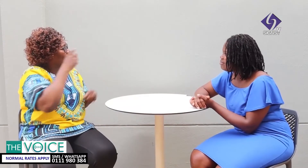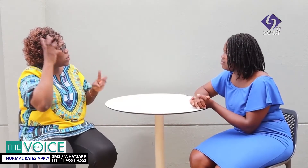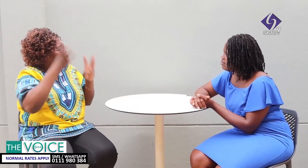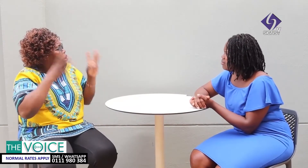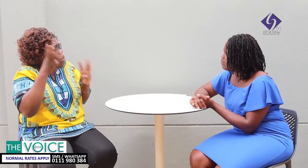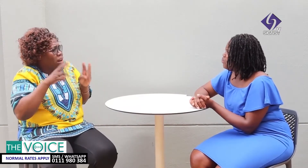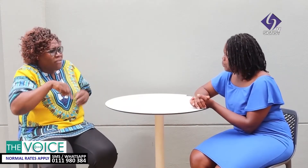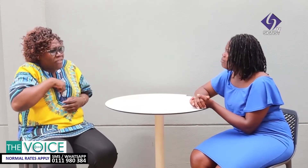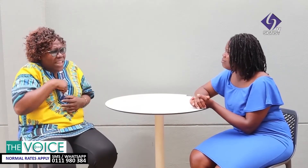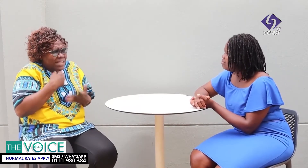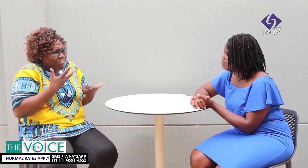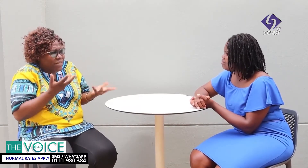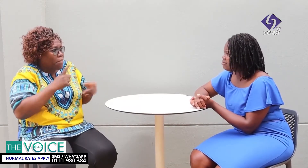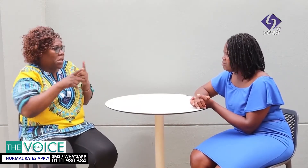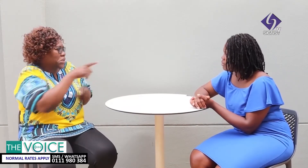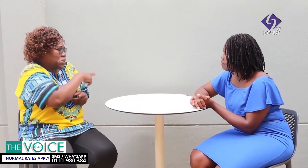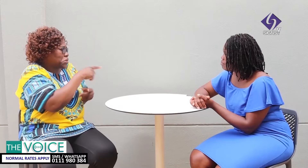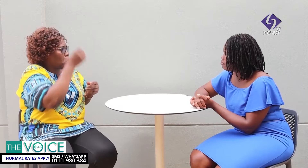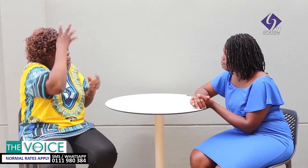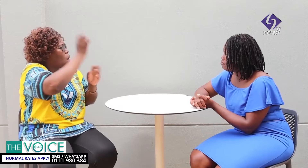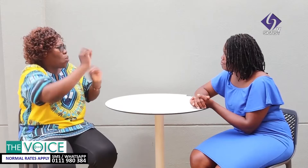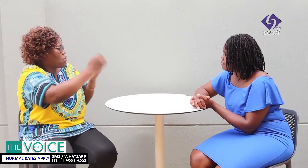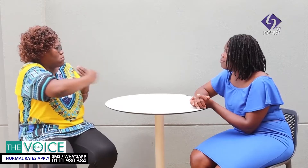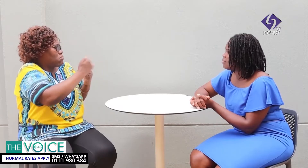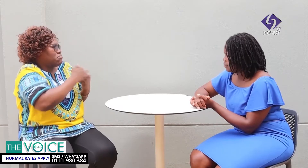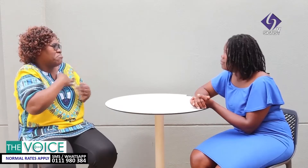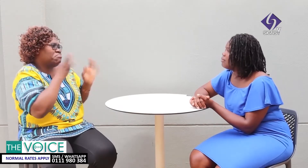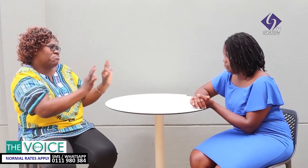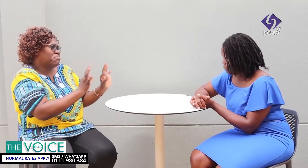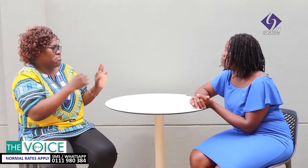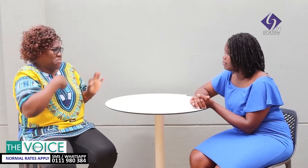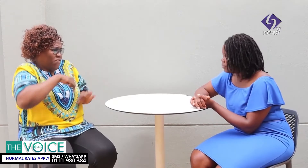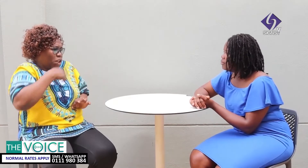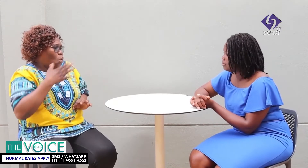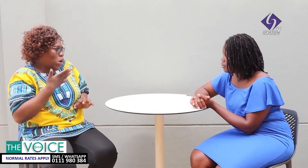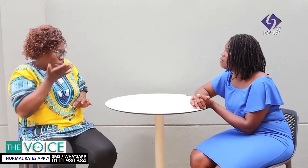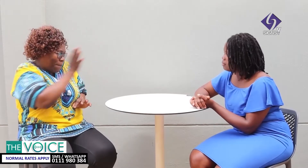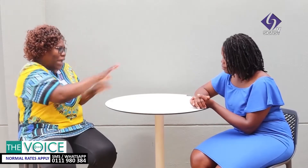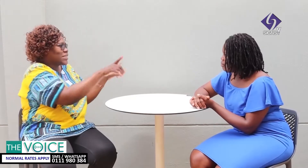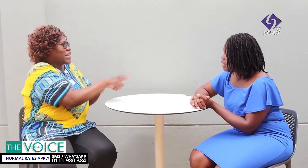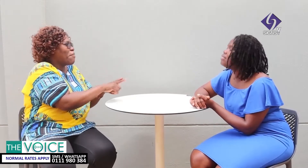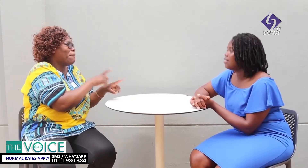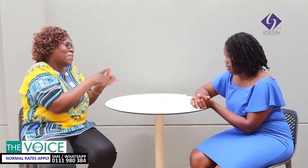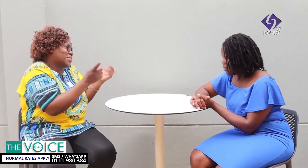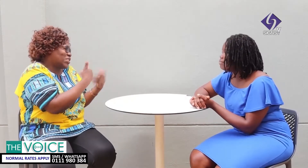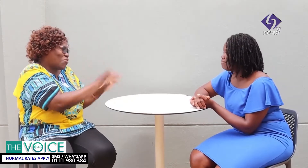heart, and I was the only deaf person in the family. I had really experienced some level of